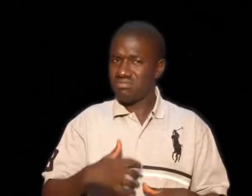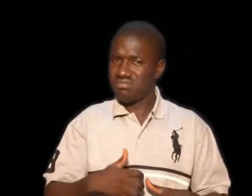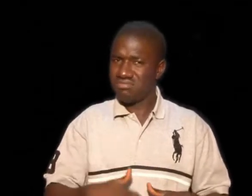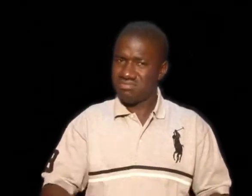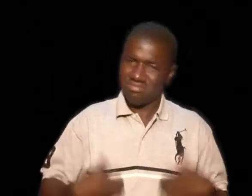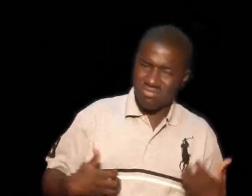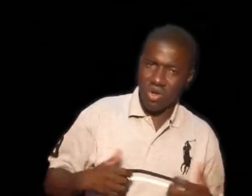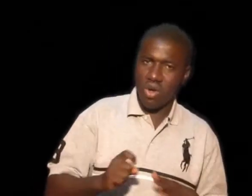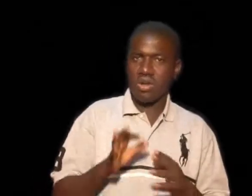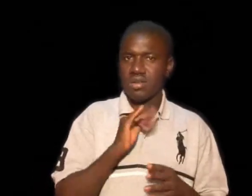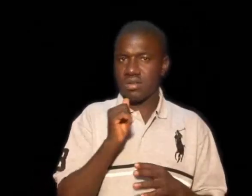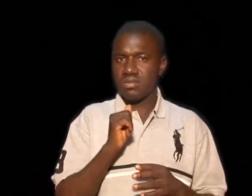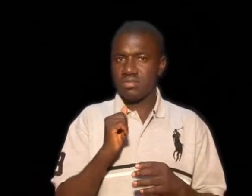panic or respond aggressively.